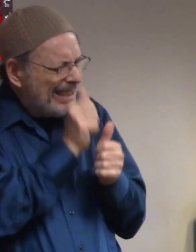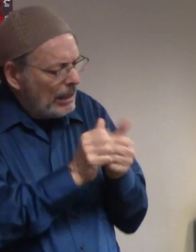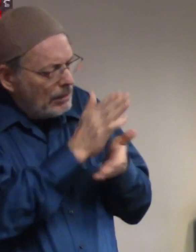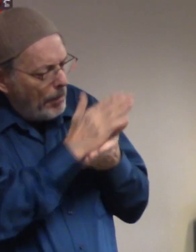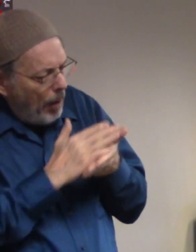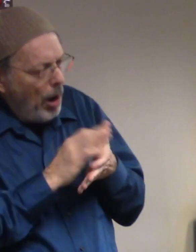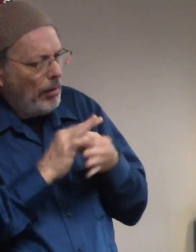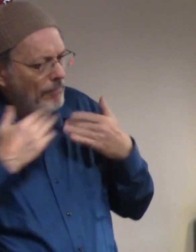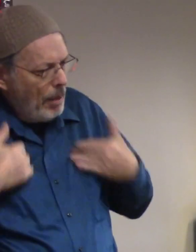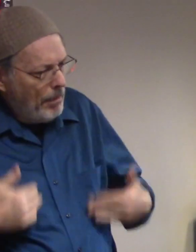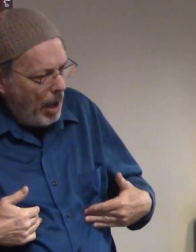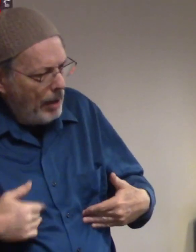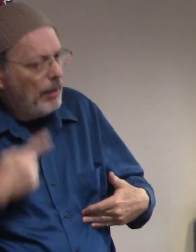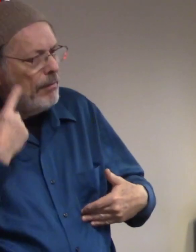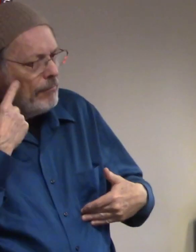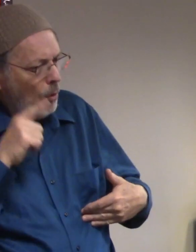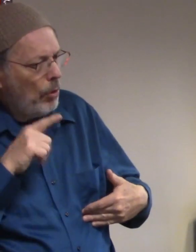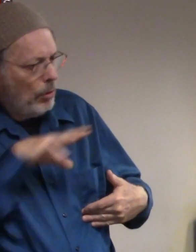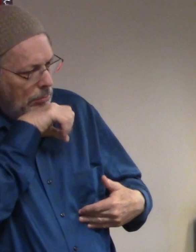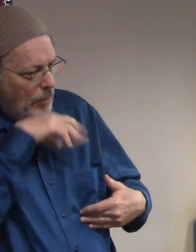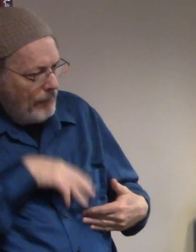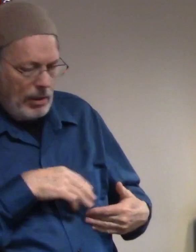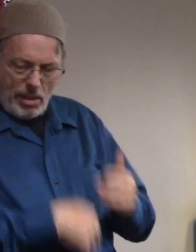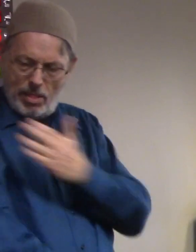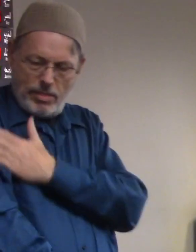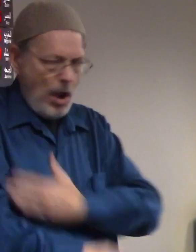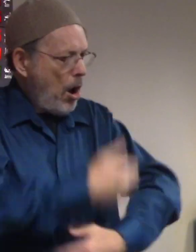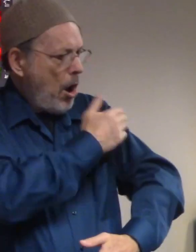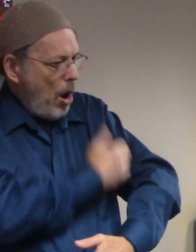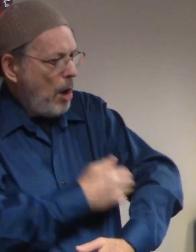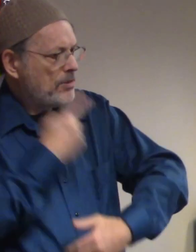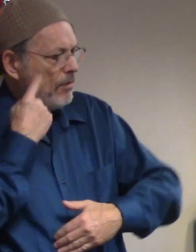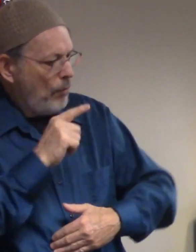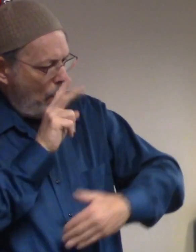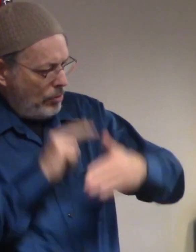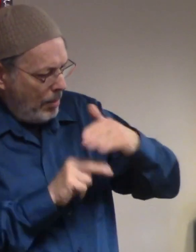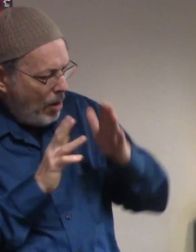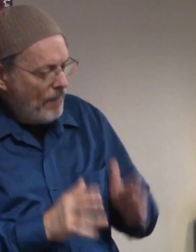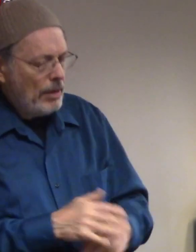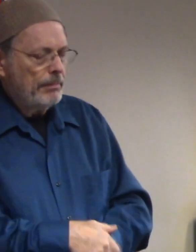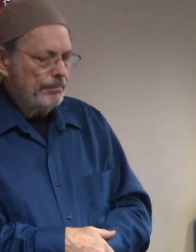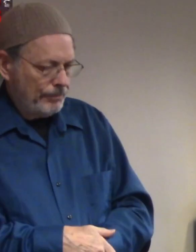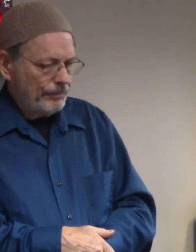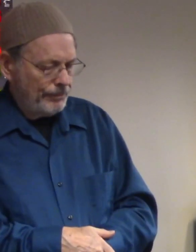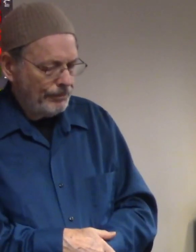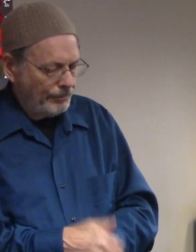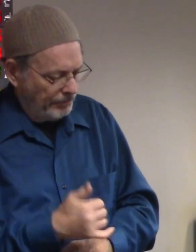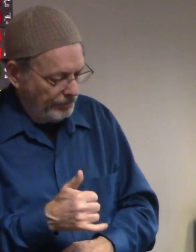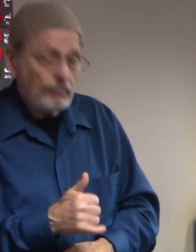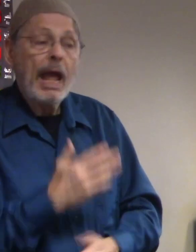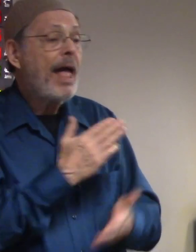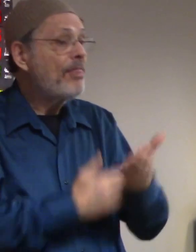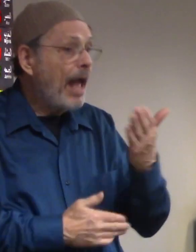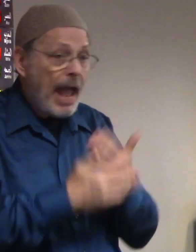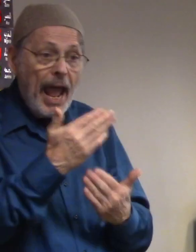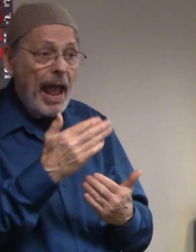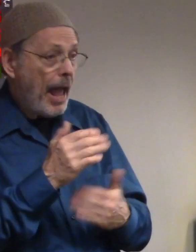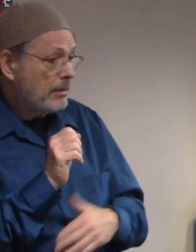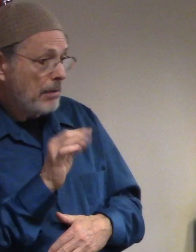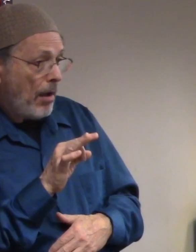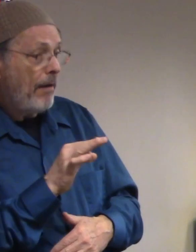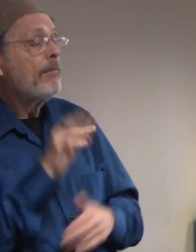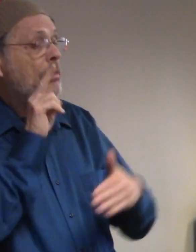part. Waqfid janahak, the arms of the Prophet sallallahu alaihi wasallam. Wala takhuttu biyaminik, the hand of the Prophet sallallahu alaihi wasallam. Qad